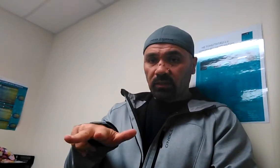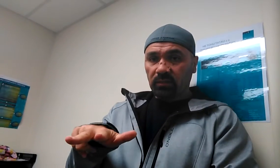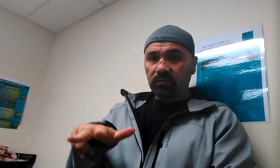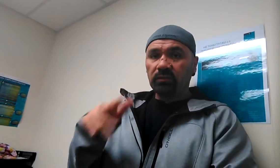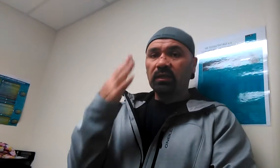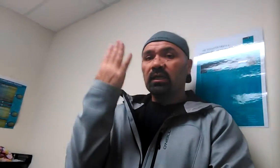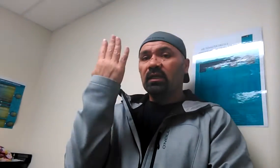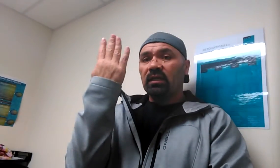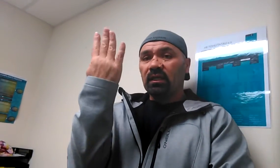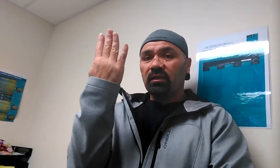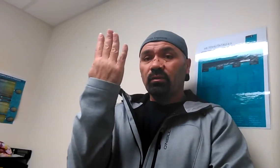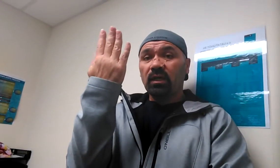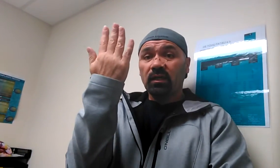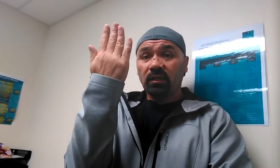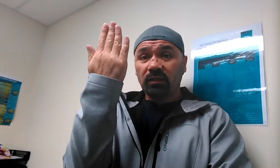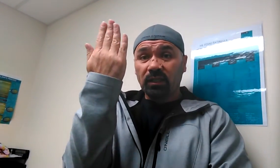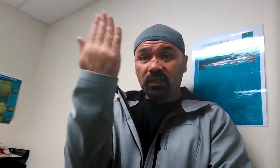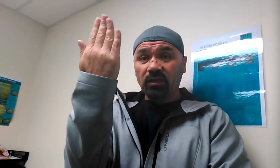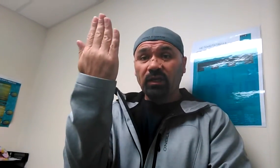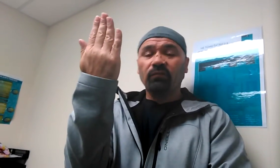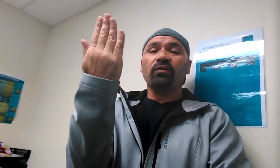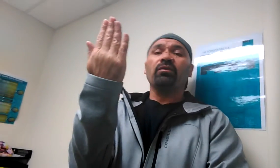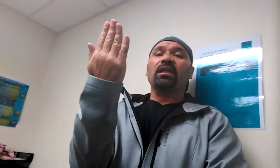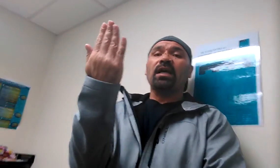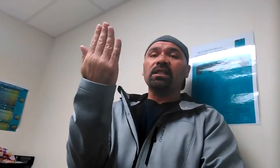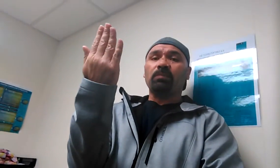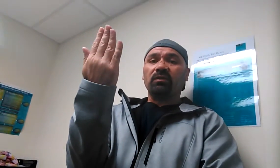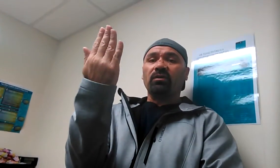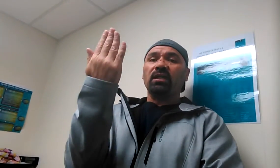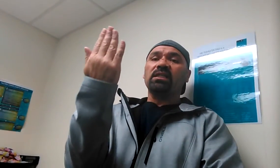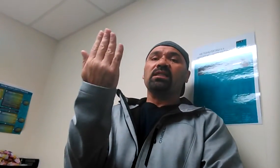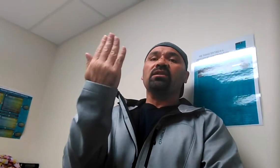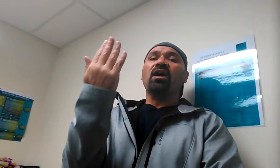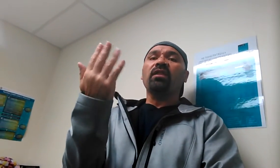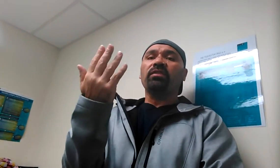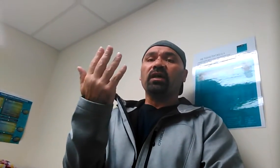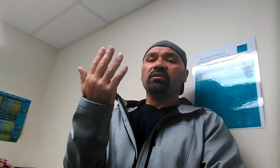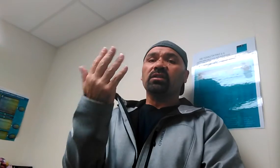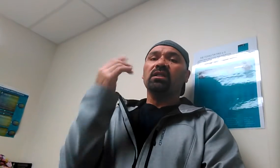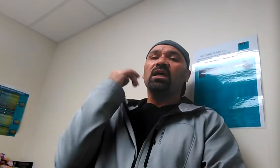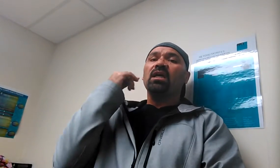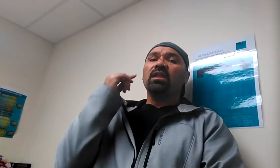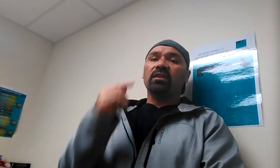rau. Iwa te kau. And last but not least,